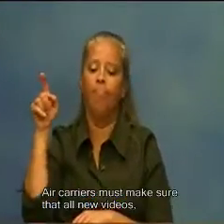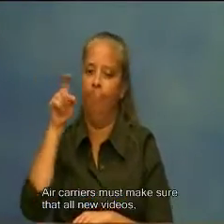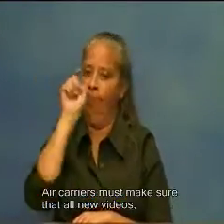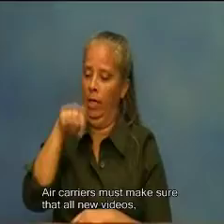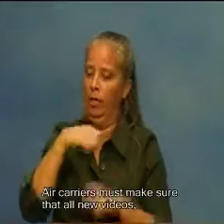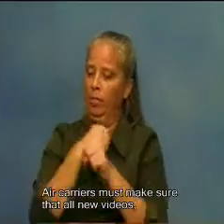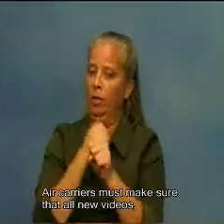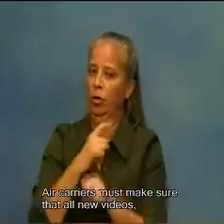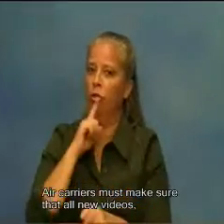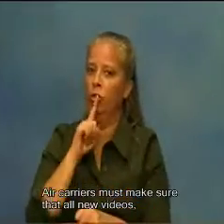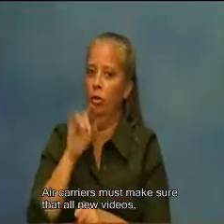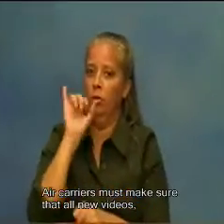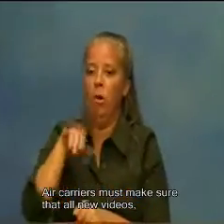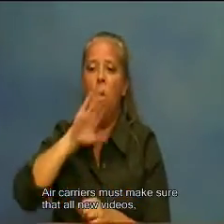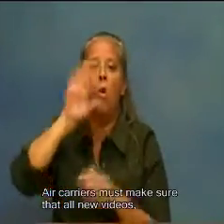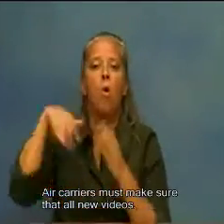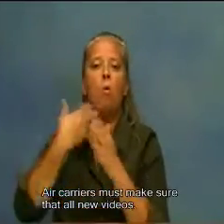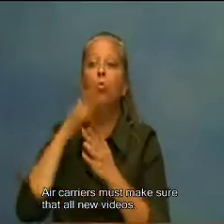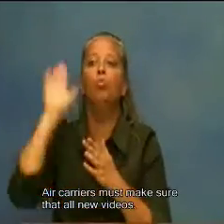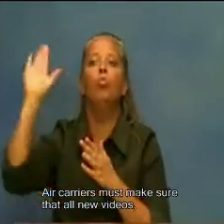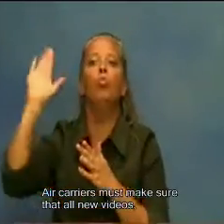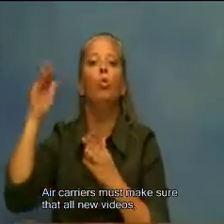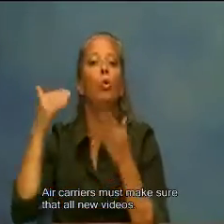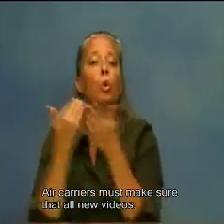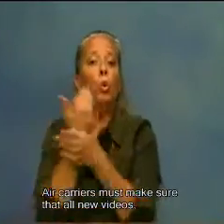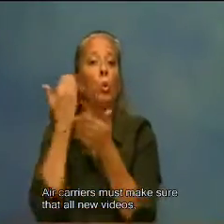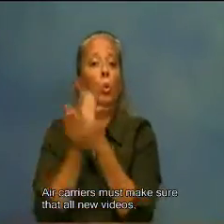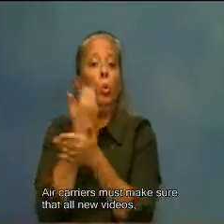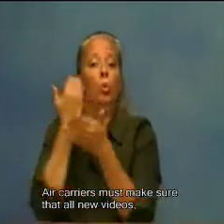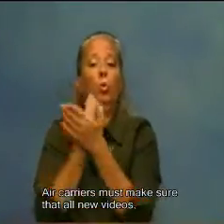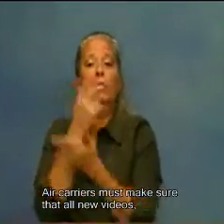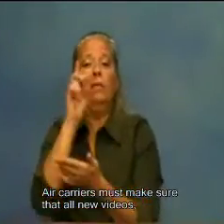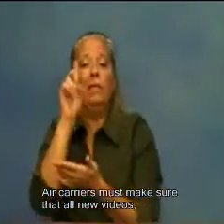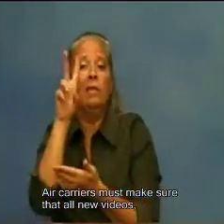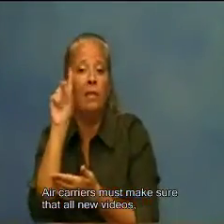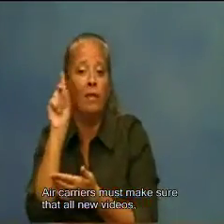Air carriers must make sure that all new videos,